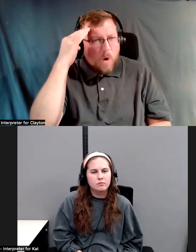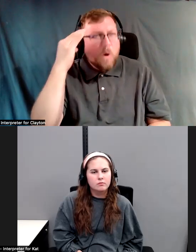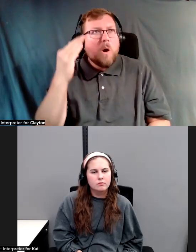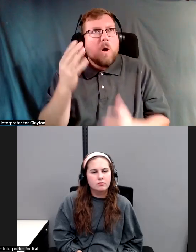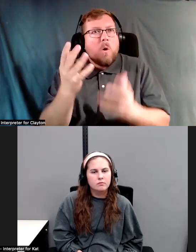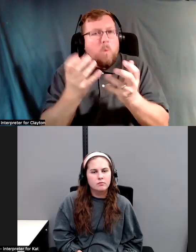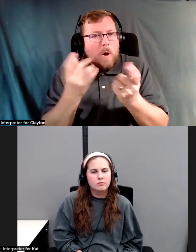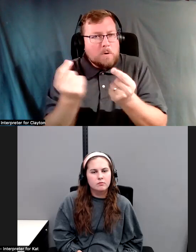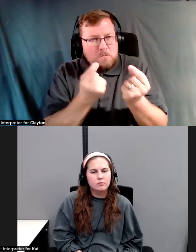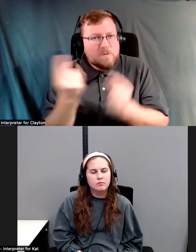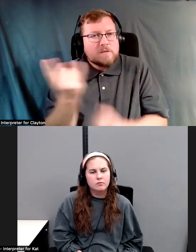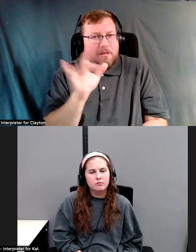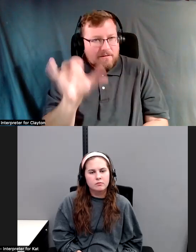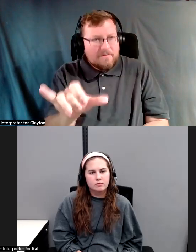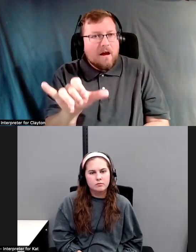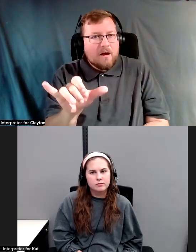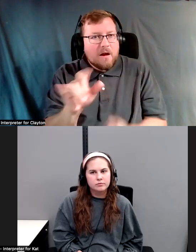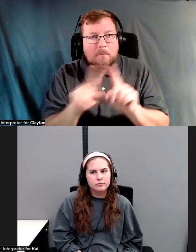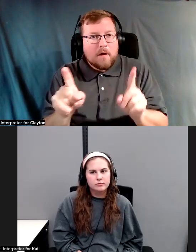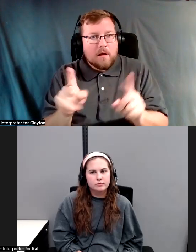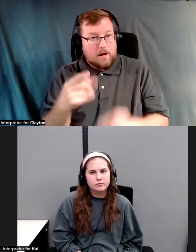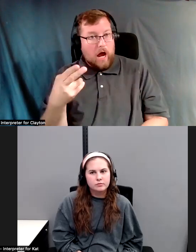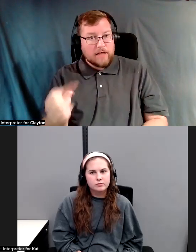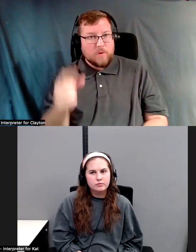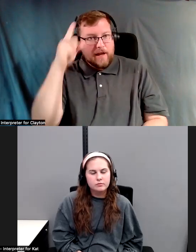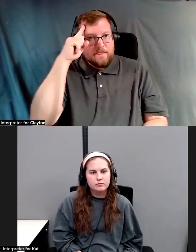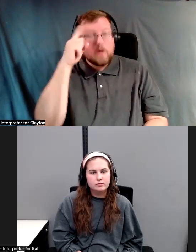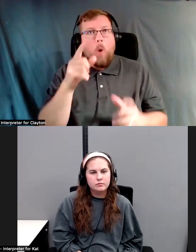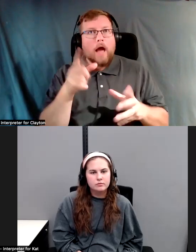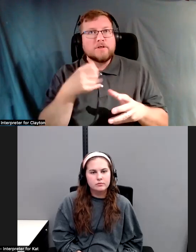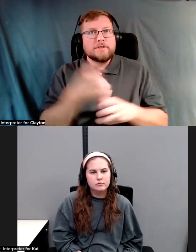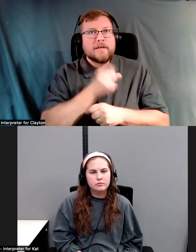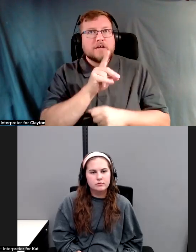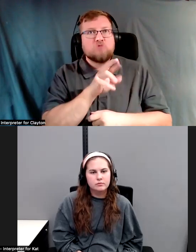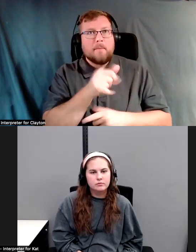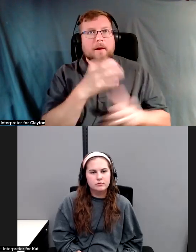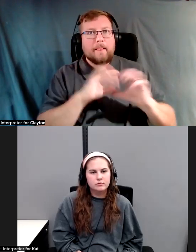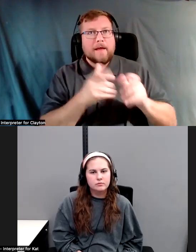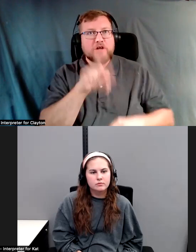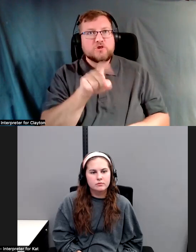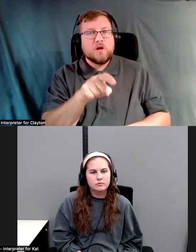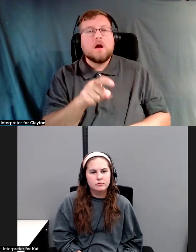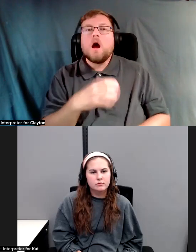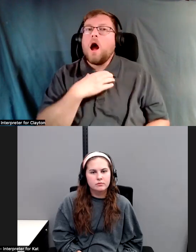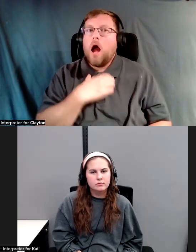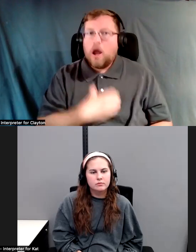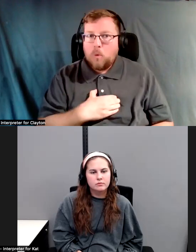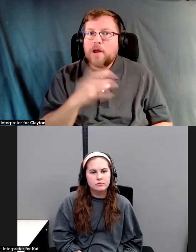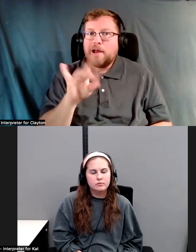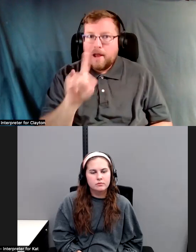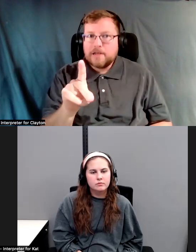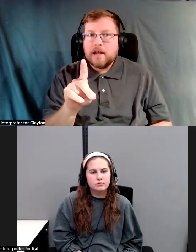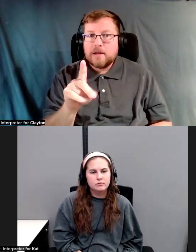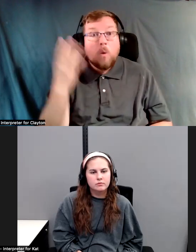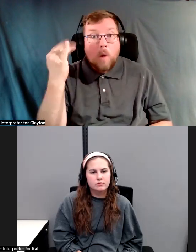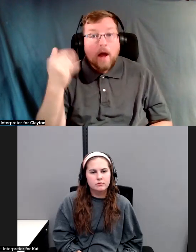just it never really occurred to me in high school to take drama or anything like that. I wish I did, because I was a very